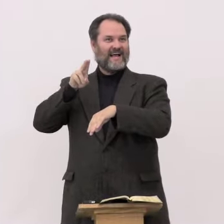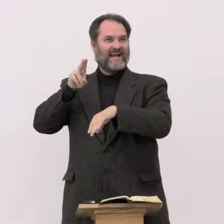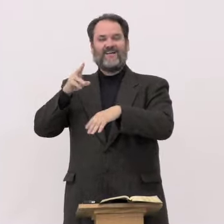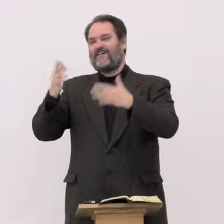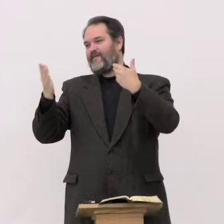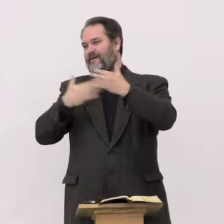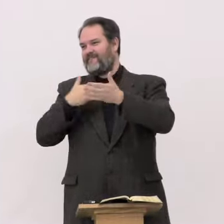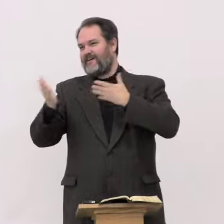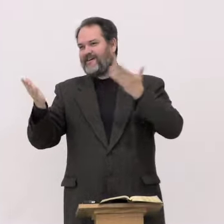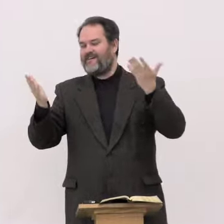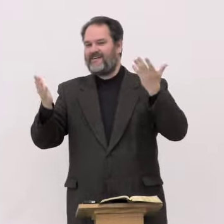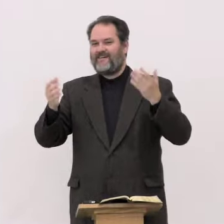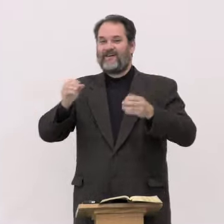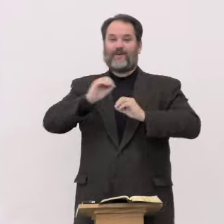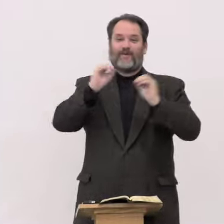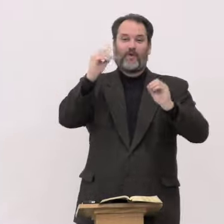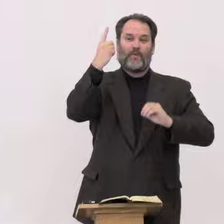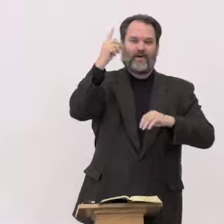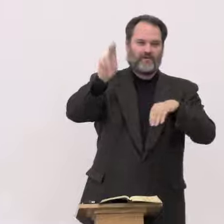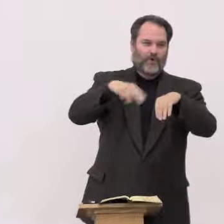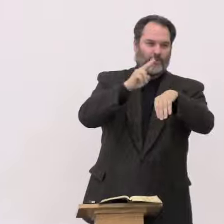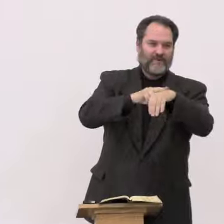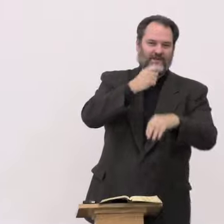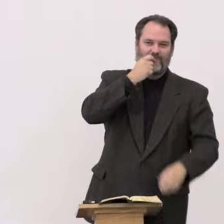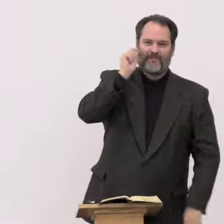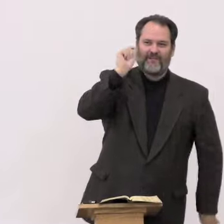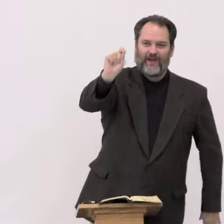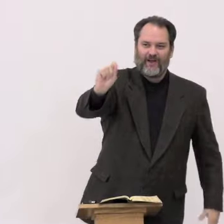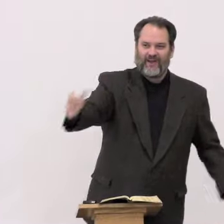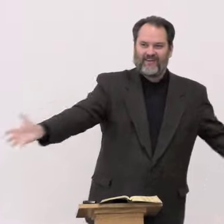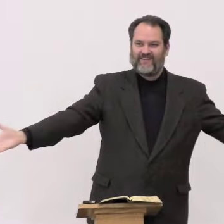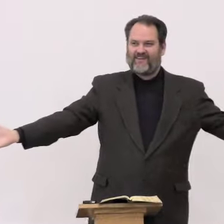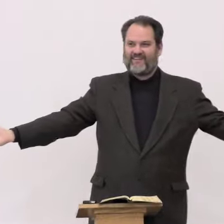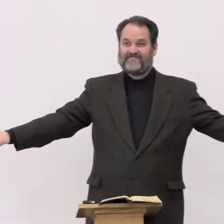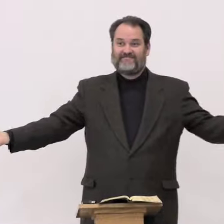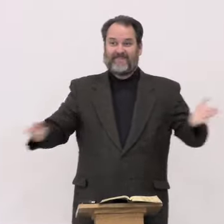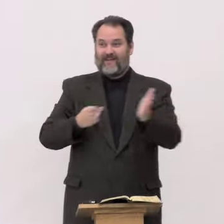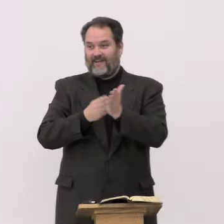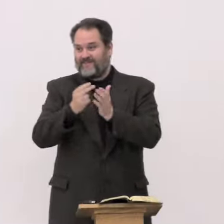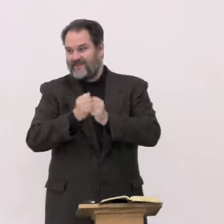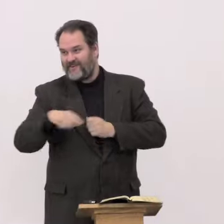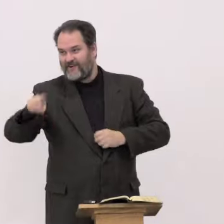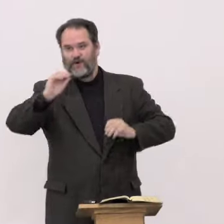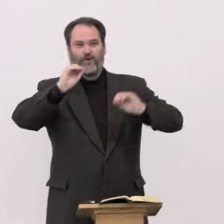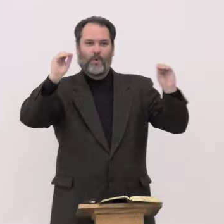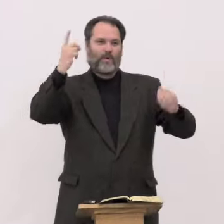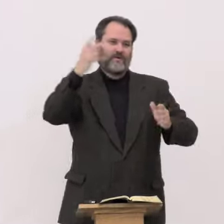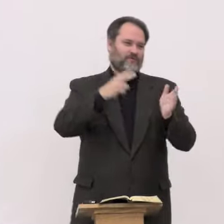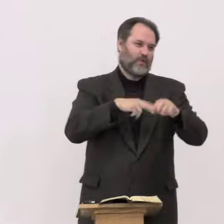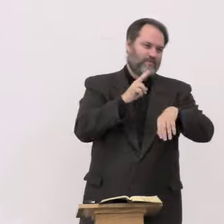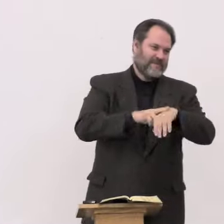Like some people call themselves normal. No one's normal, period. Honestly.